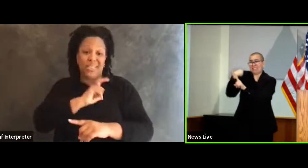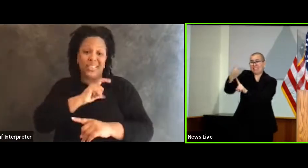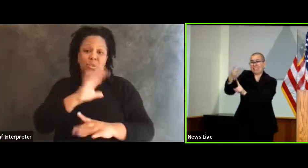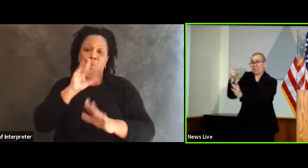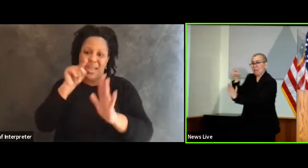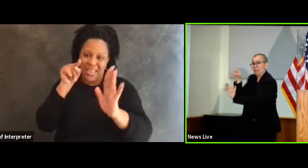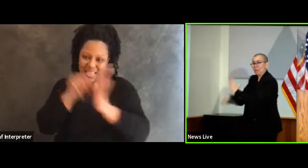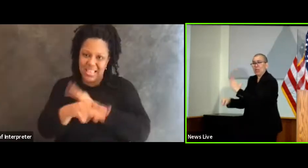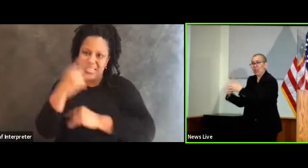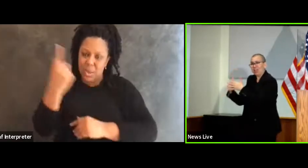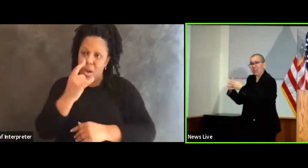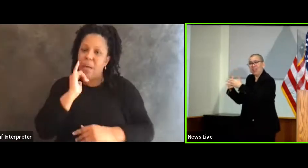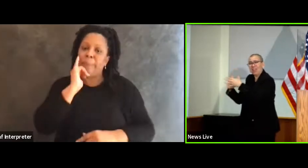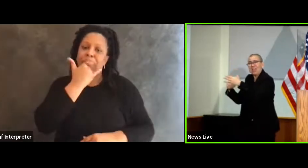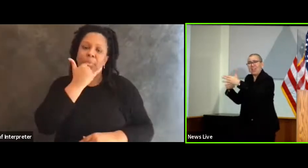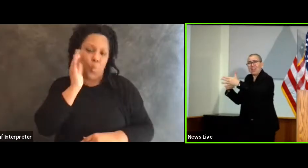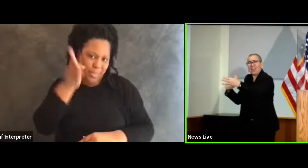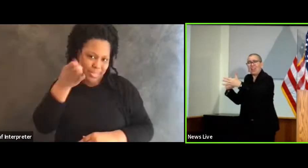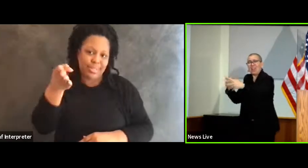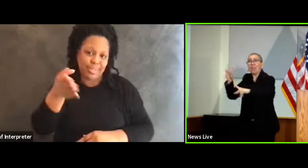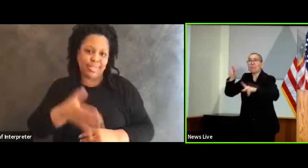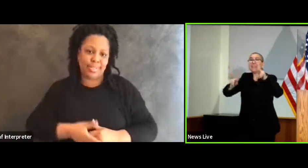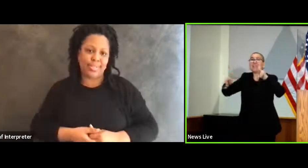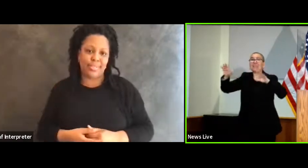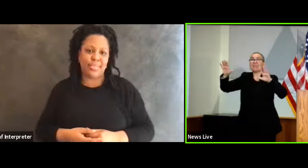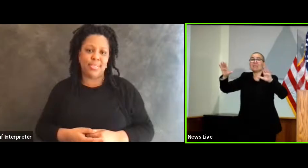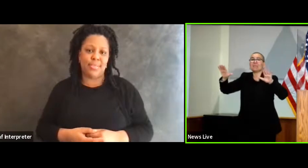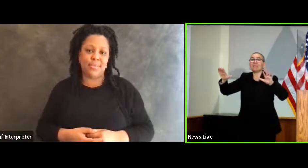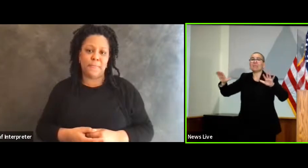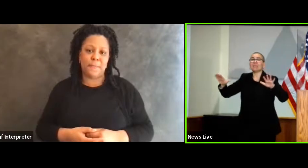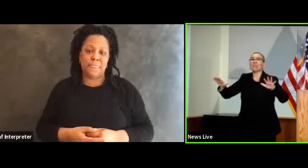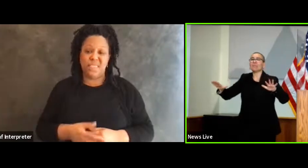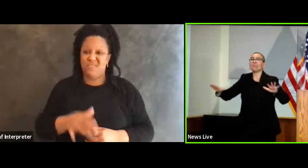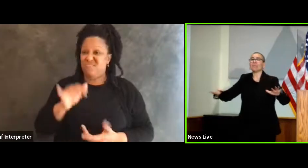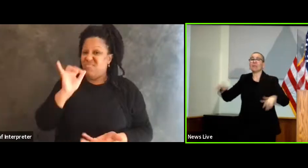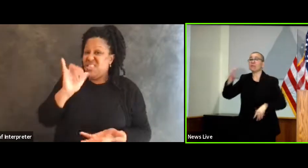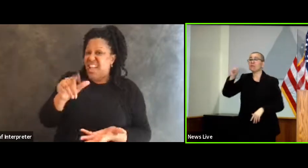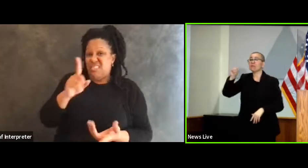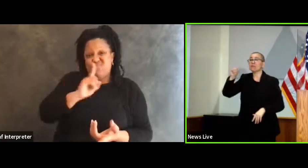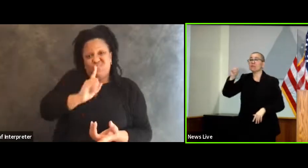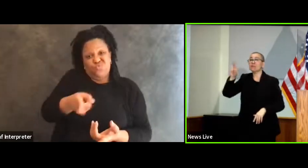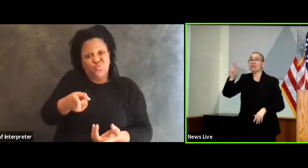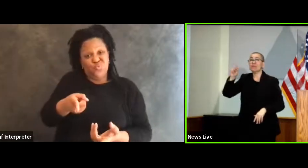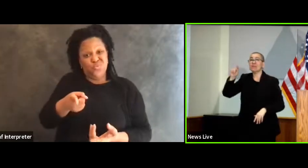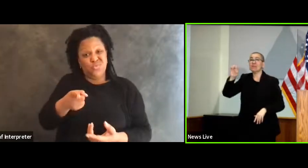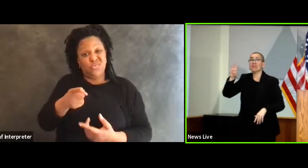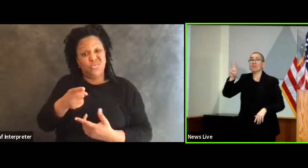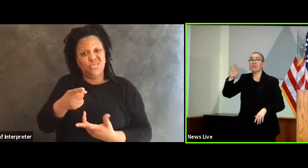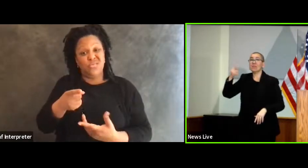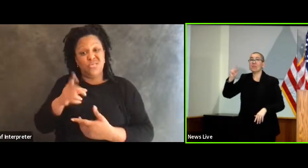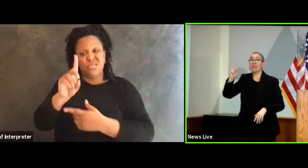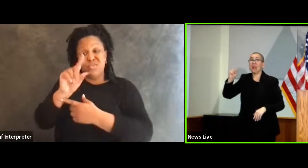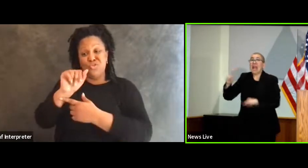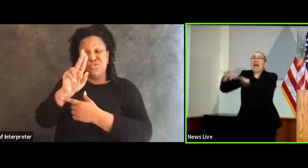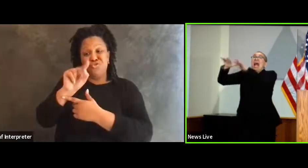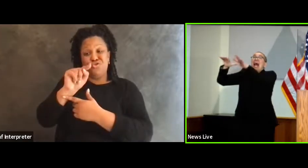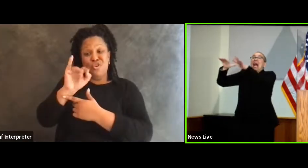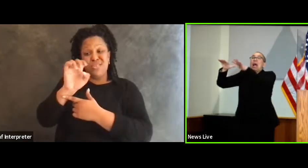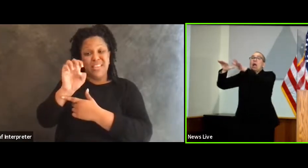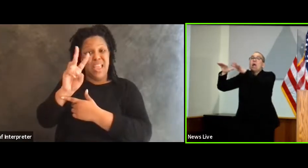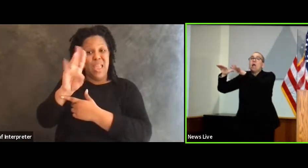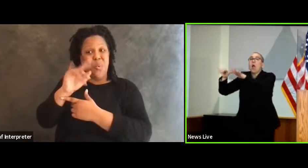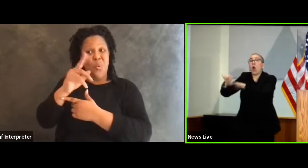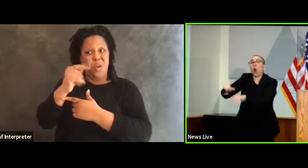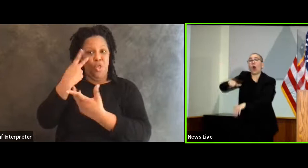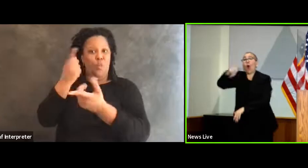That bore out with Dante Wright, and I want to see that stop happening. I believe we have bills in this measure that can prevent those things